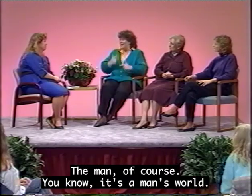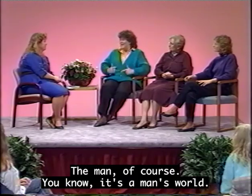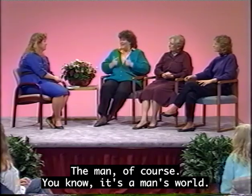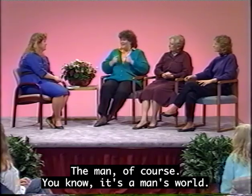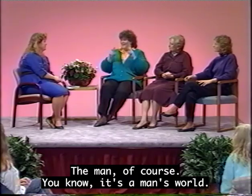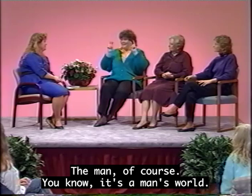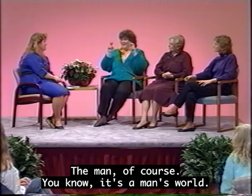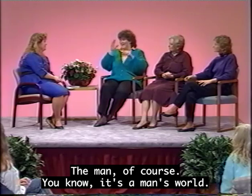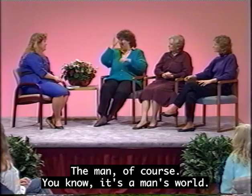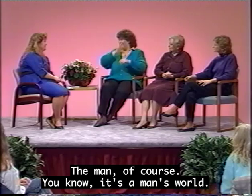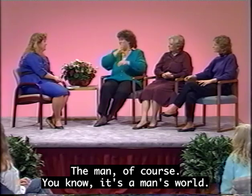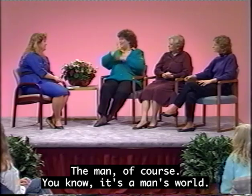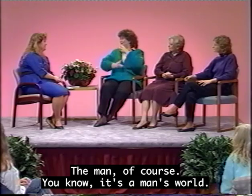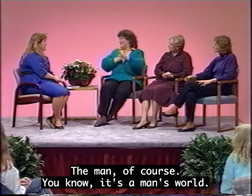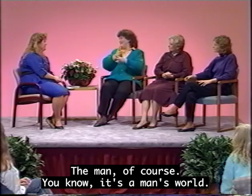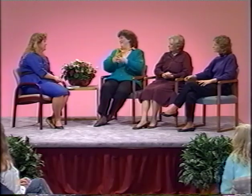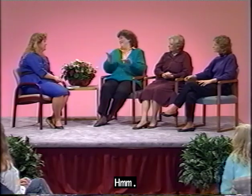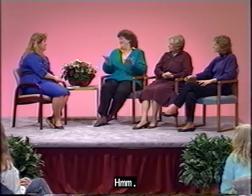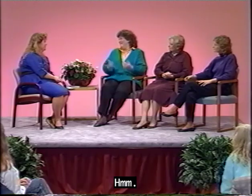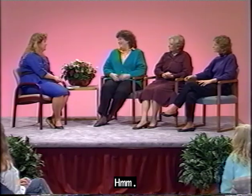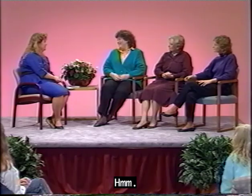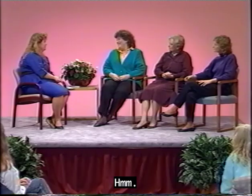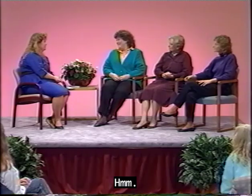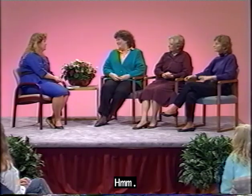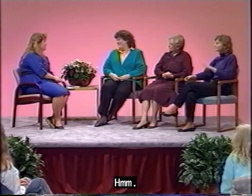course. It's a man's world.